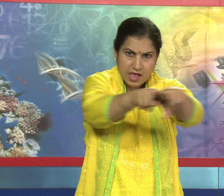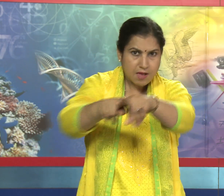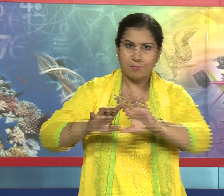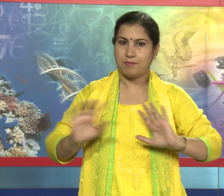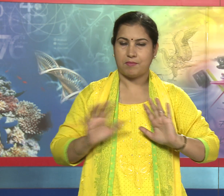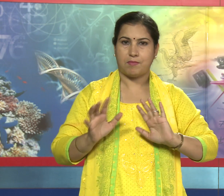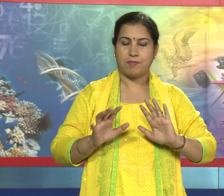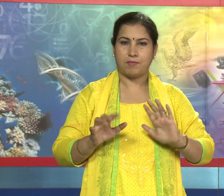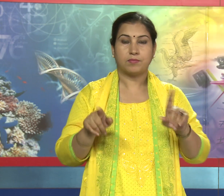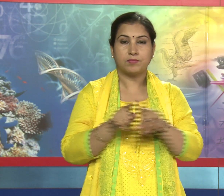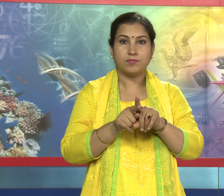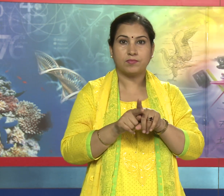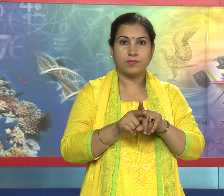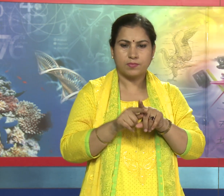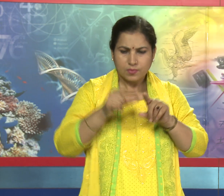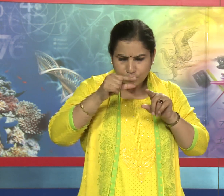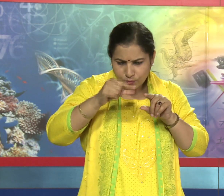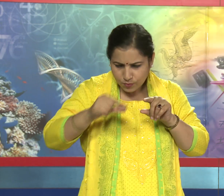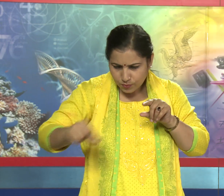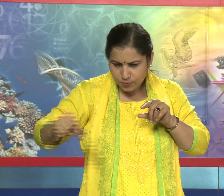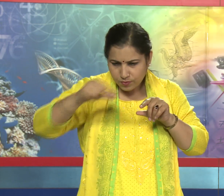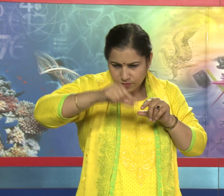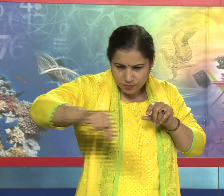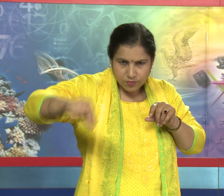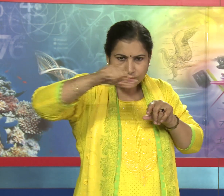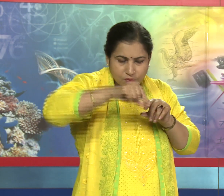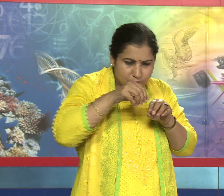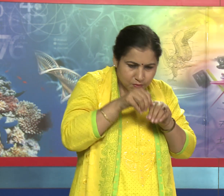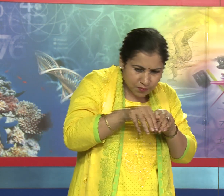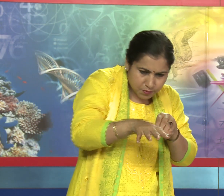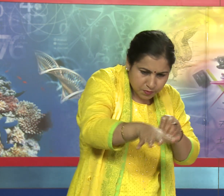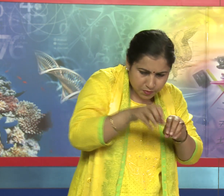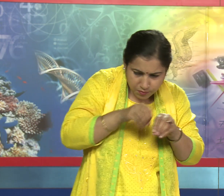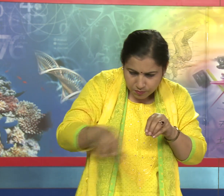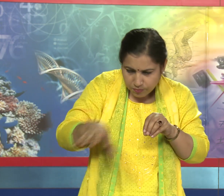It flows in narrow channels and along with the slope of the ground.